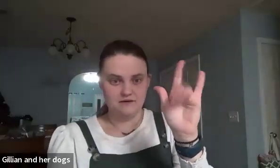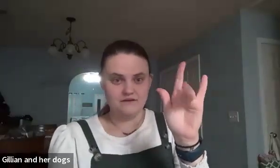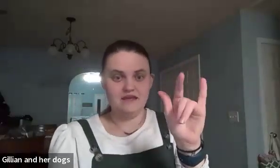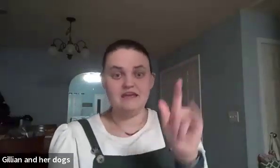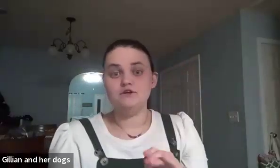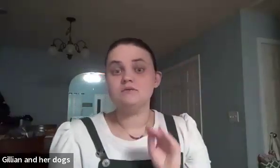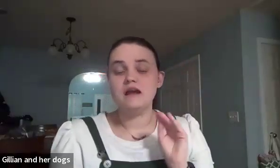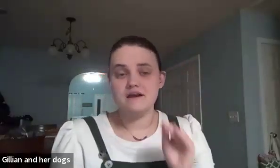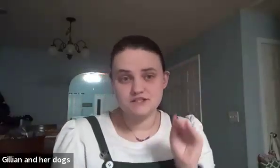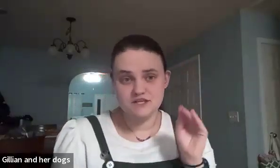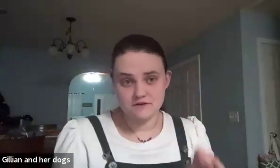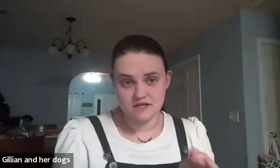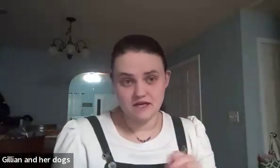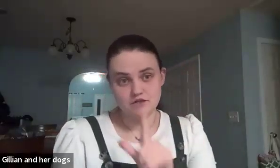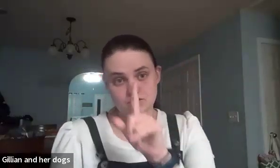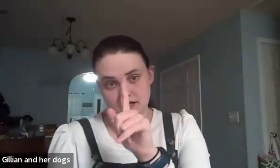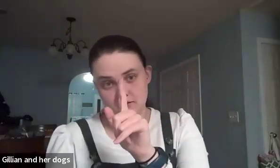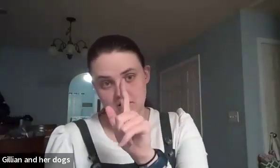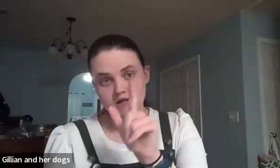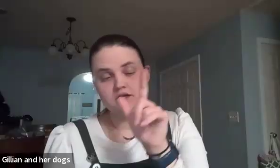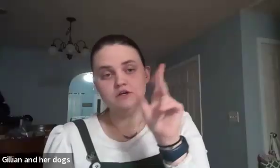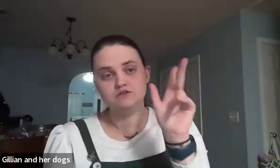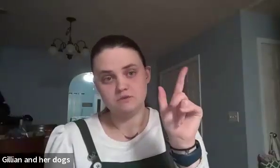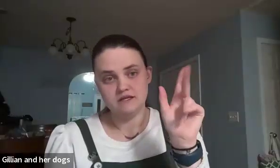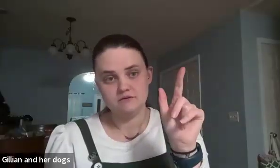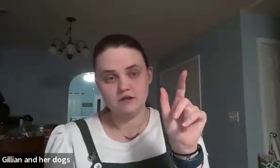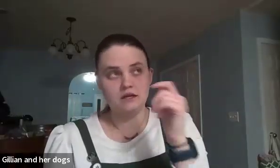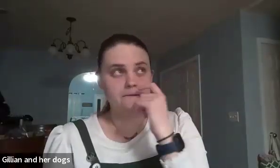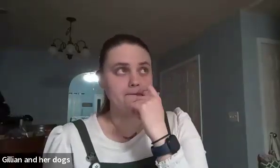Now, if you were ever to forget 21, 23,